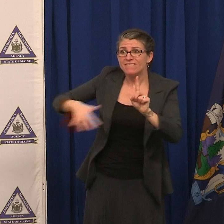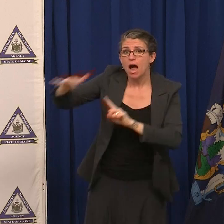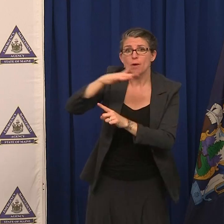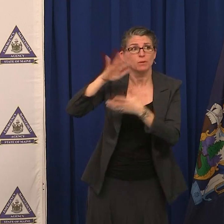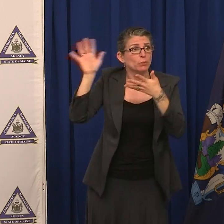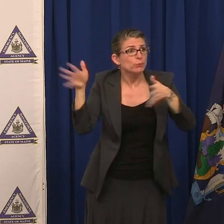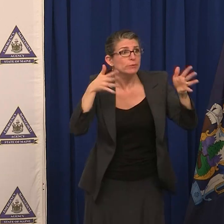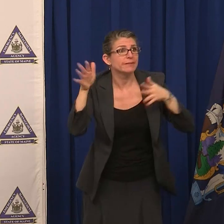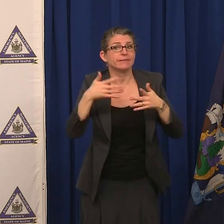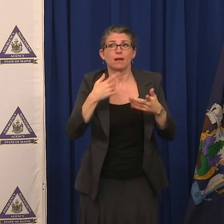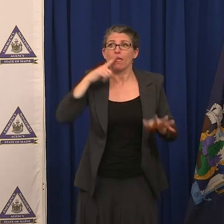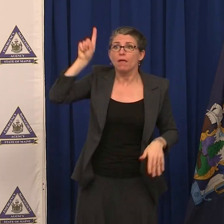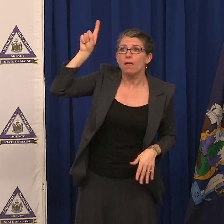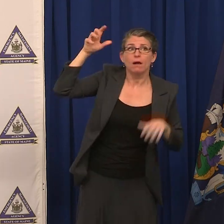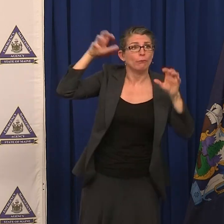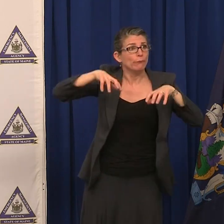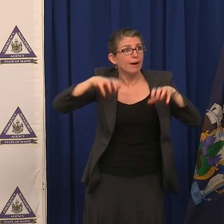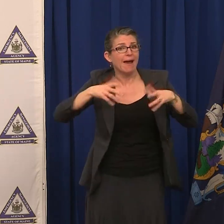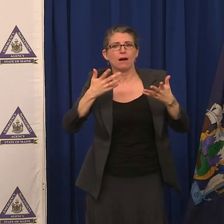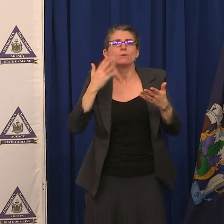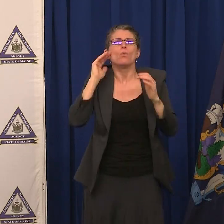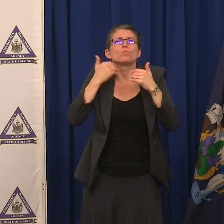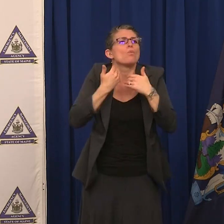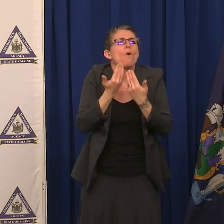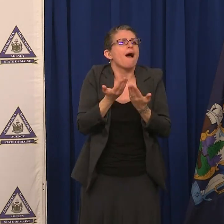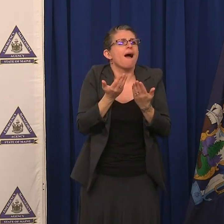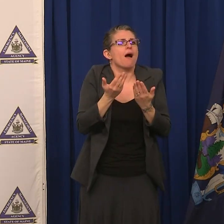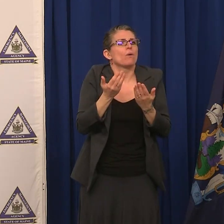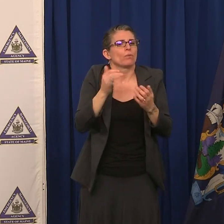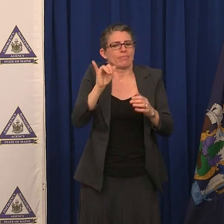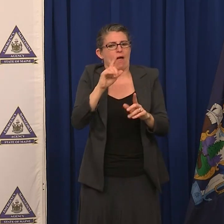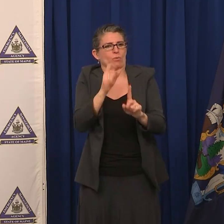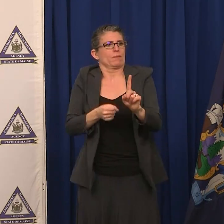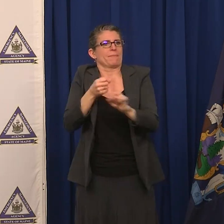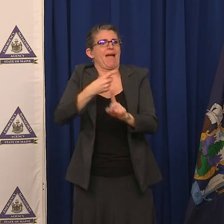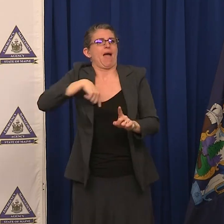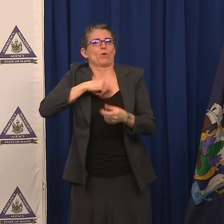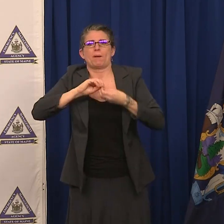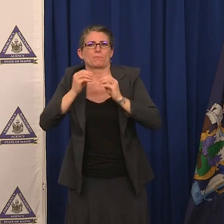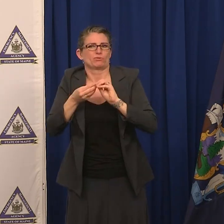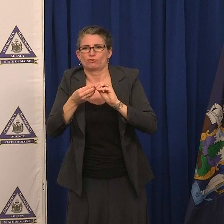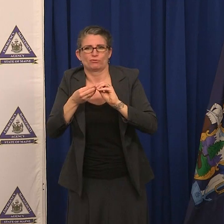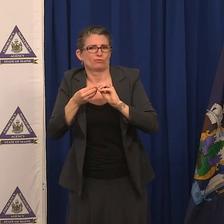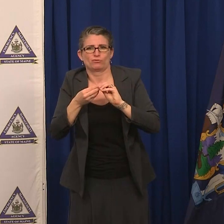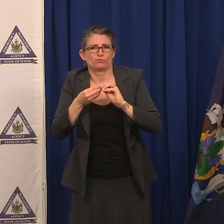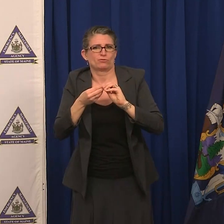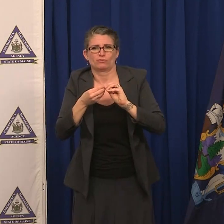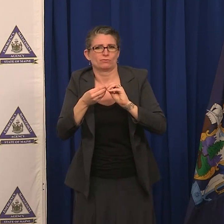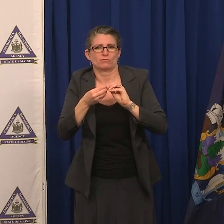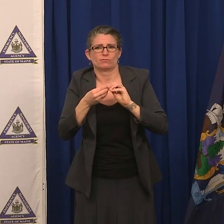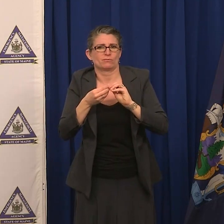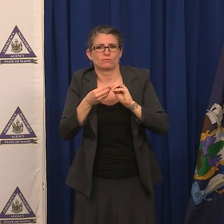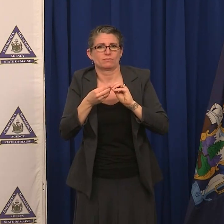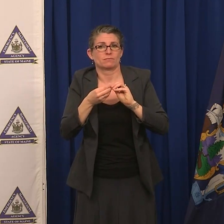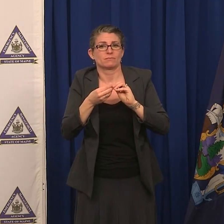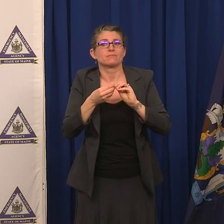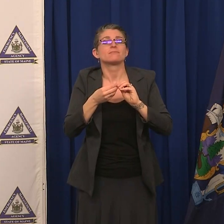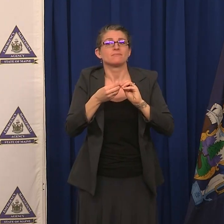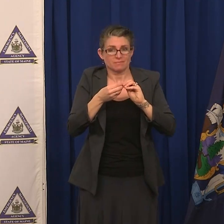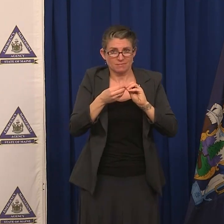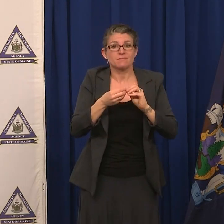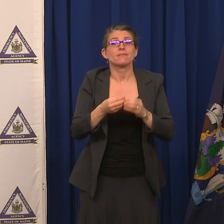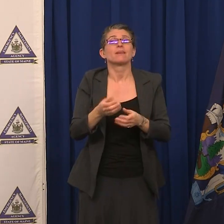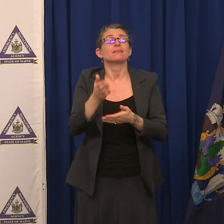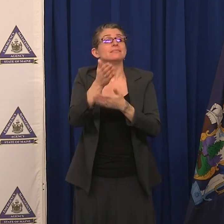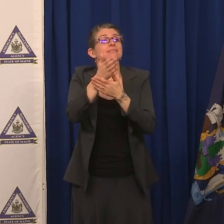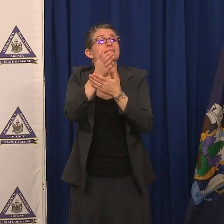model. The model that you're referring to, Steve, assumes some variation of physical distancing is being